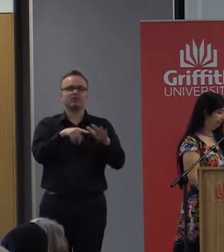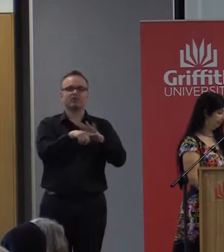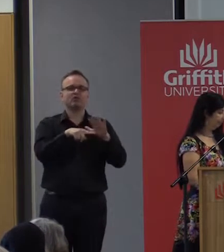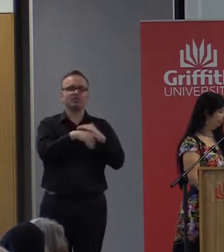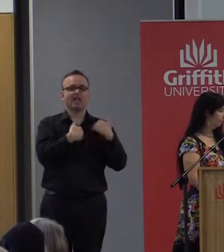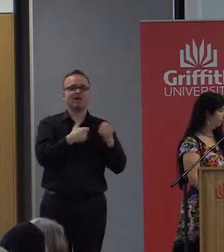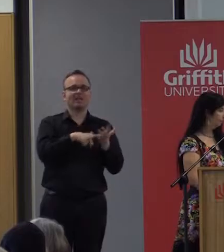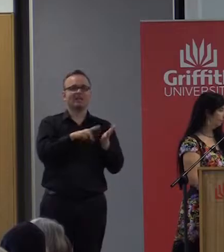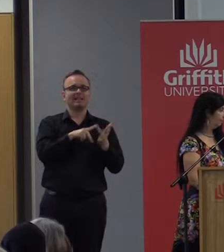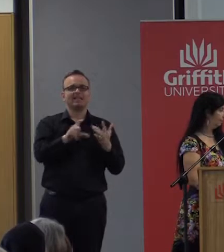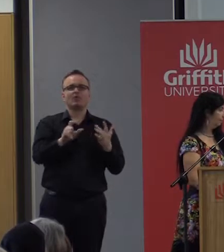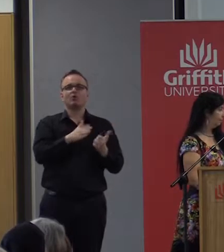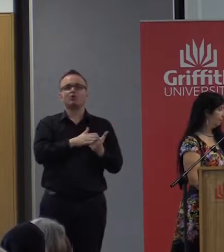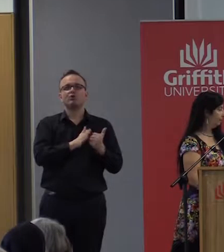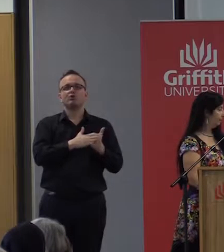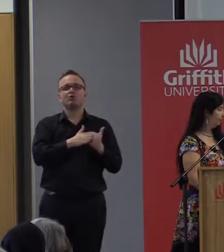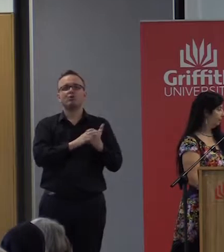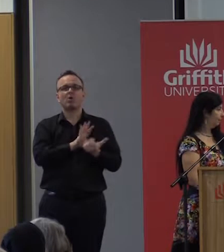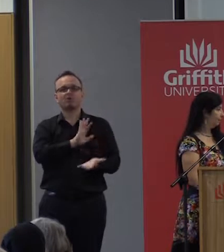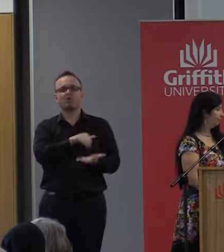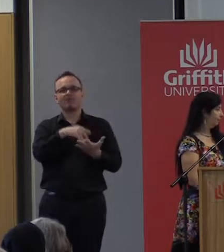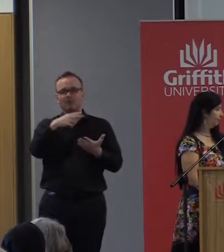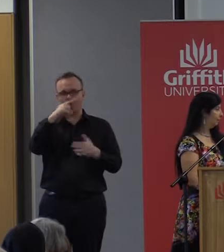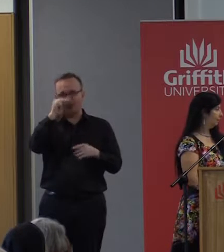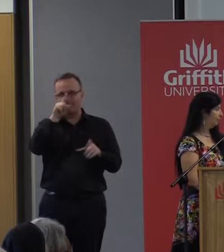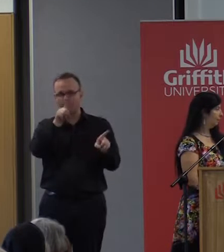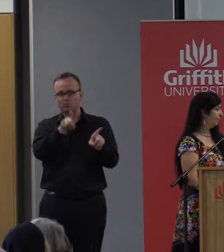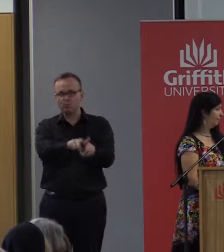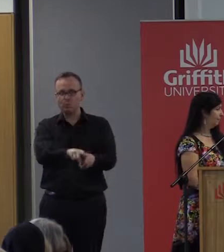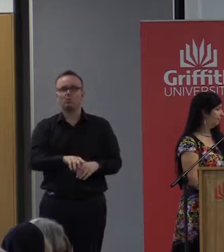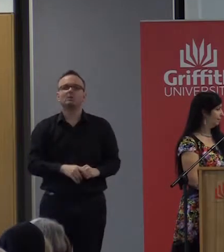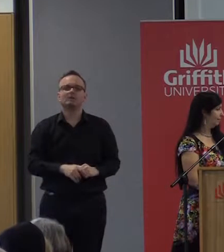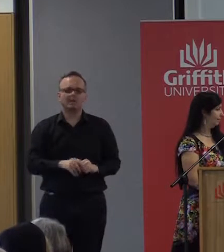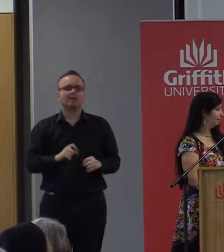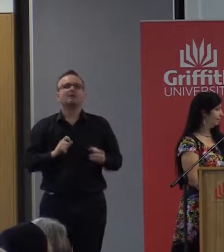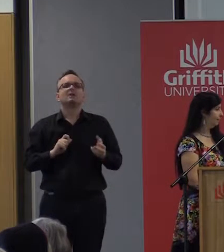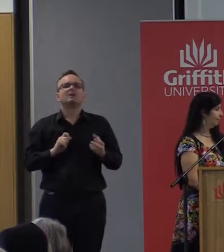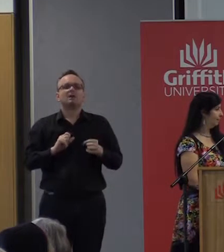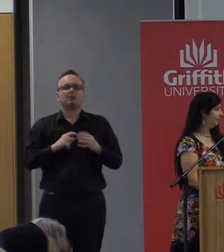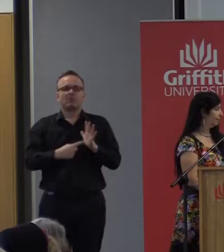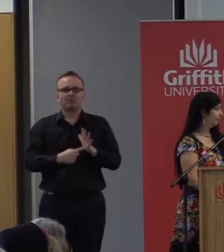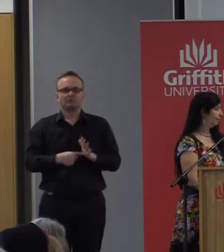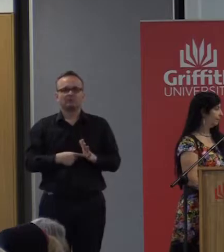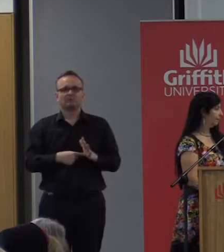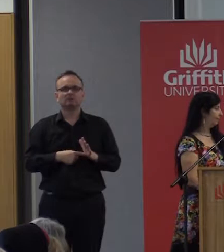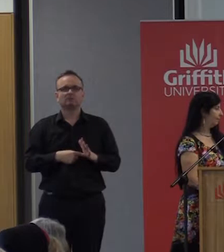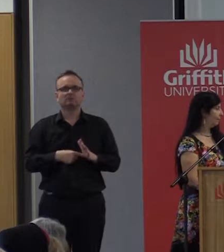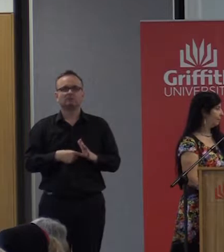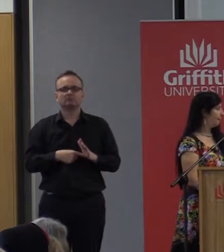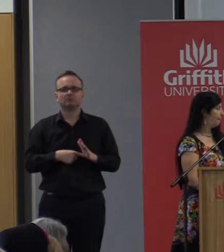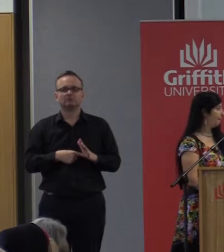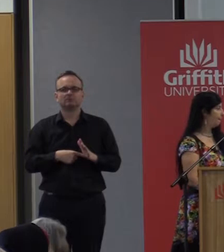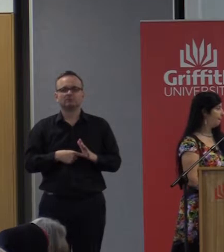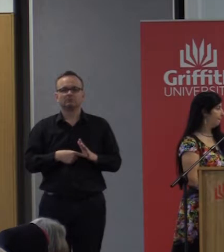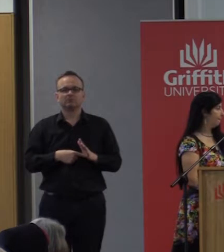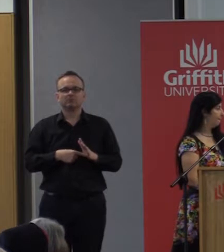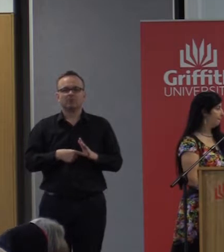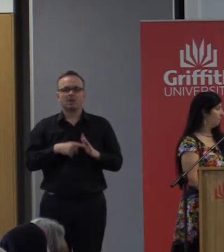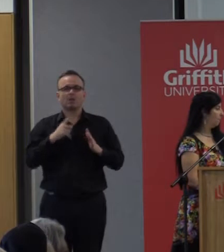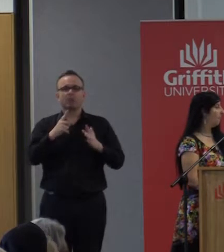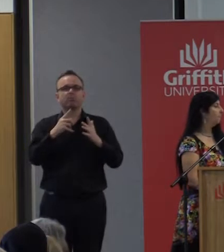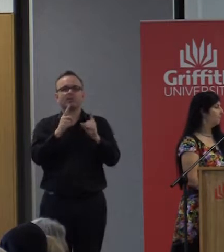new arrivals and for young people. So that may aid that group. But one of the big issues is just the